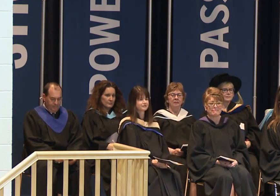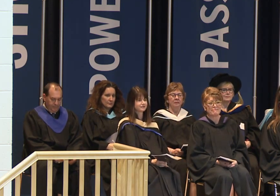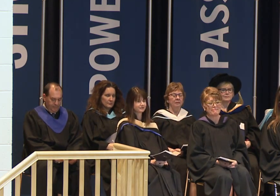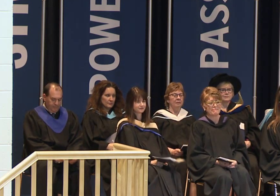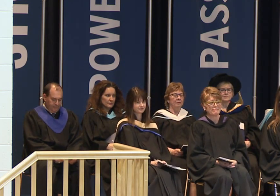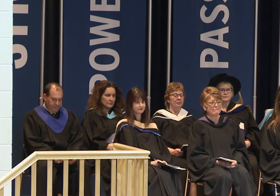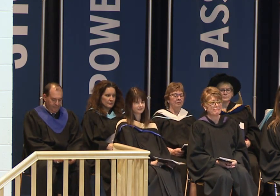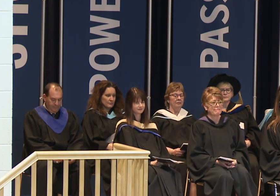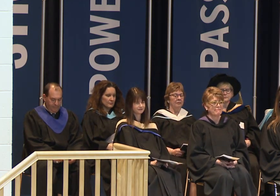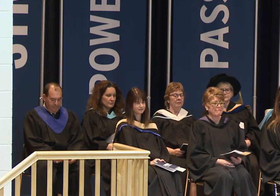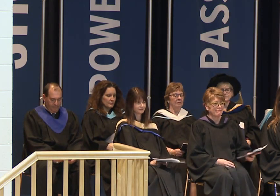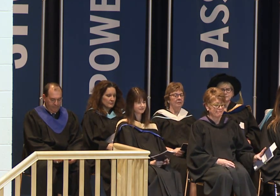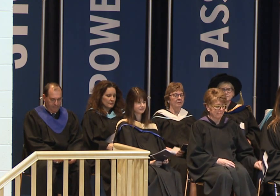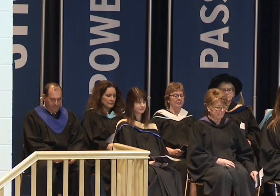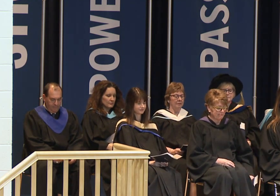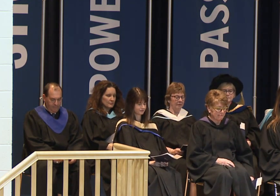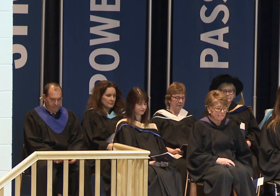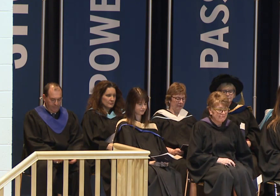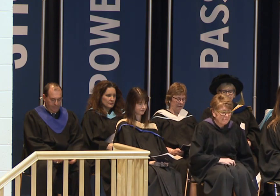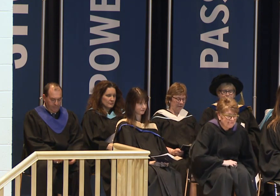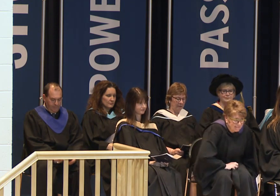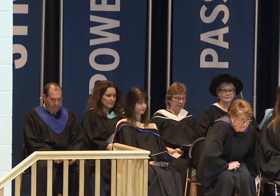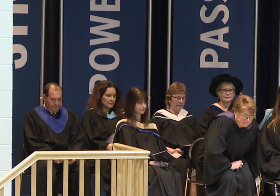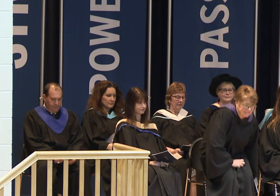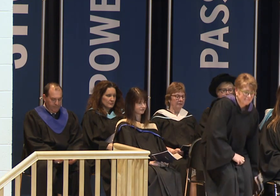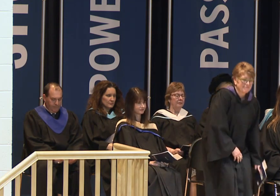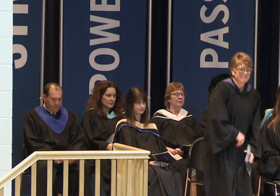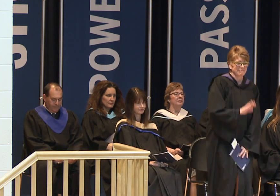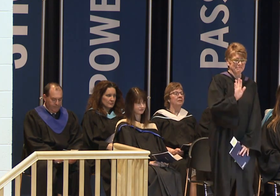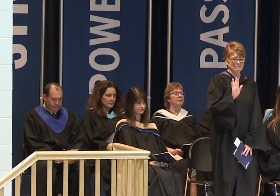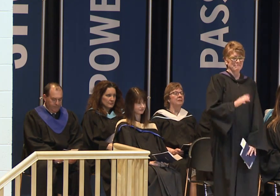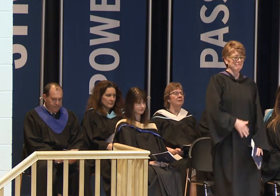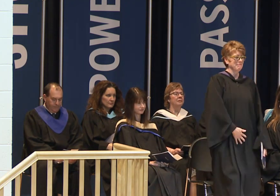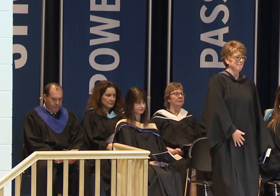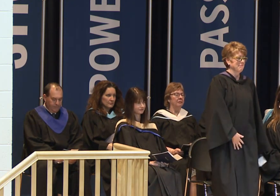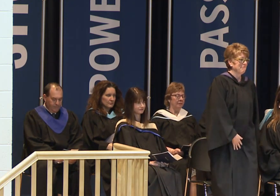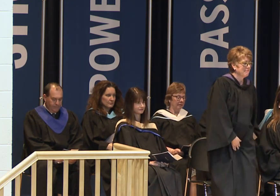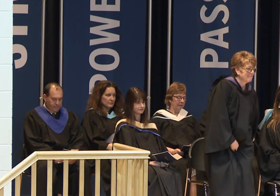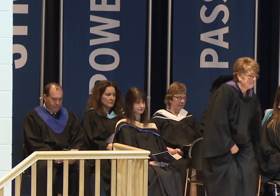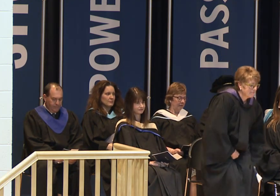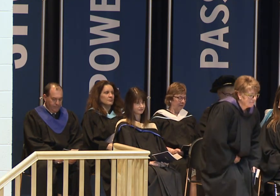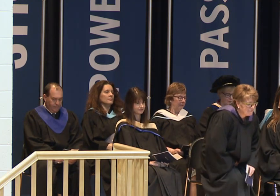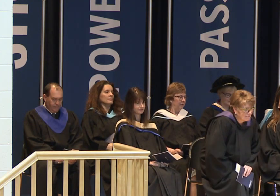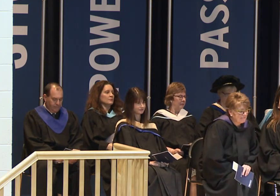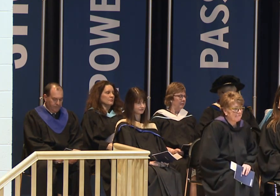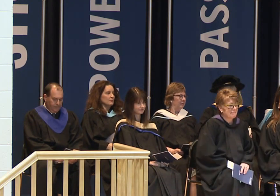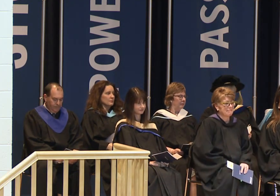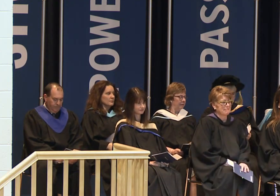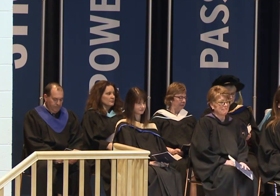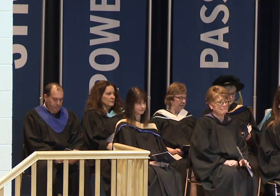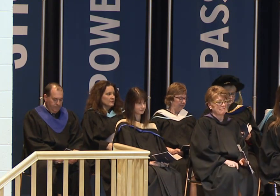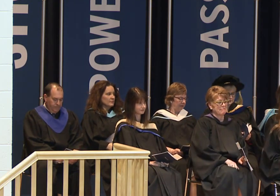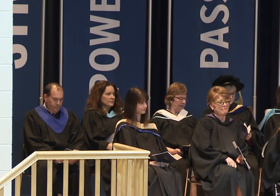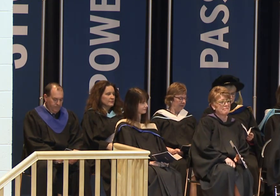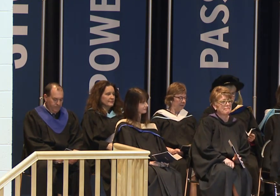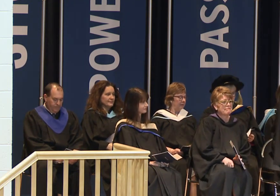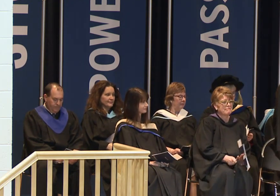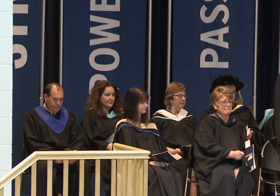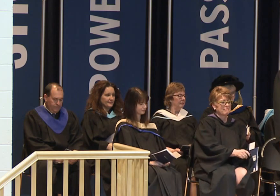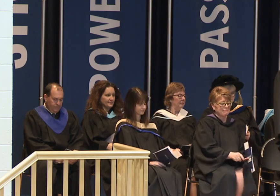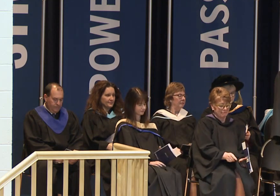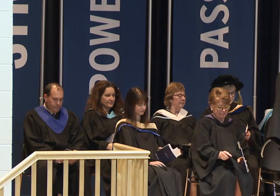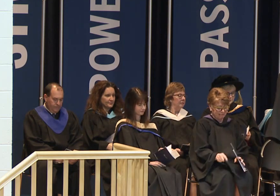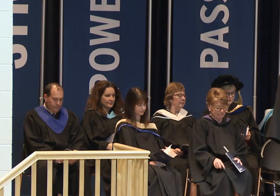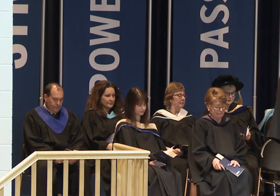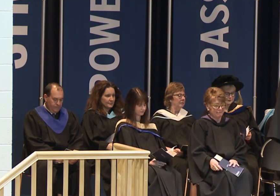Officer. Catherine McLean, Vice President, Campuses and Communities. Anna Burke,